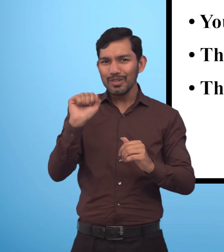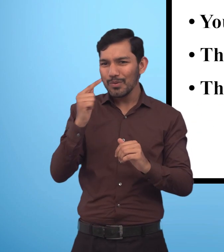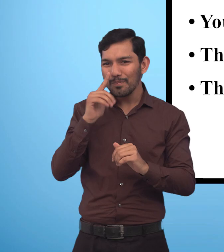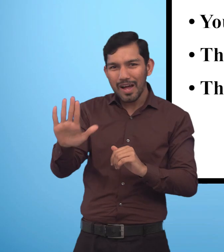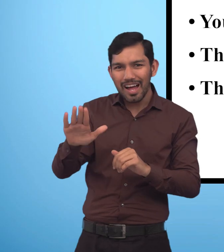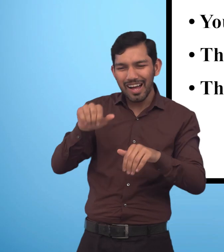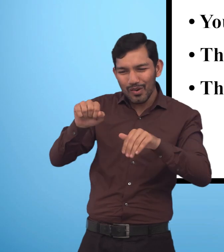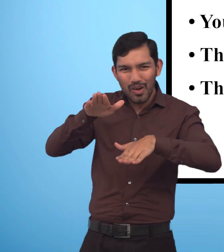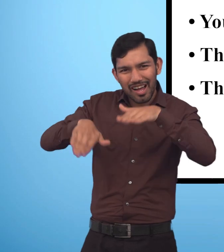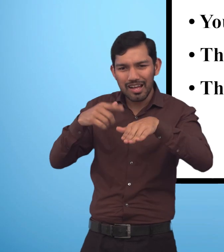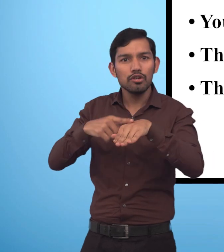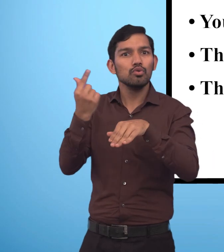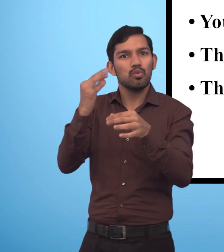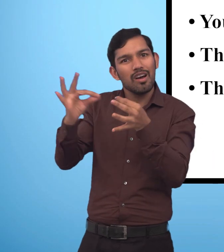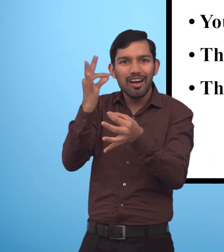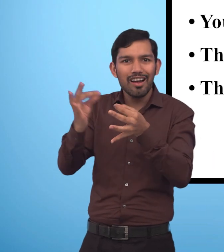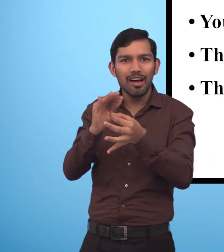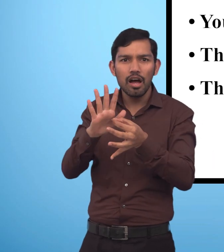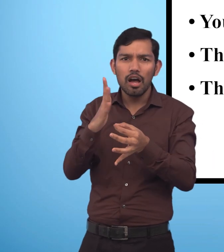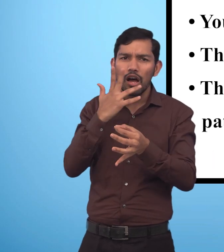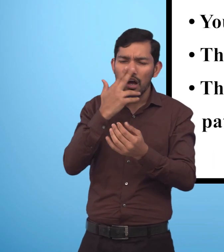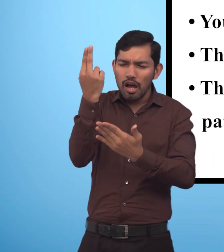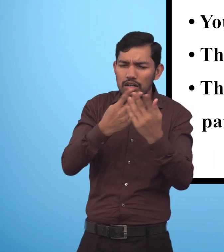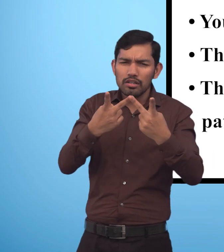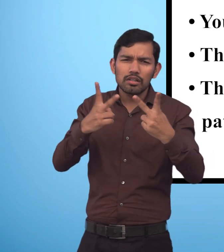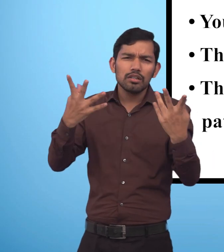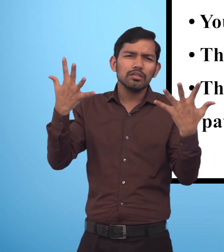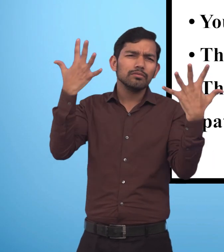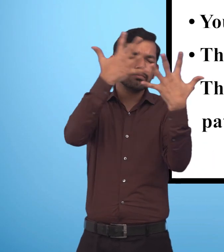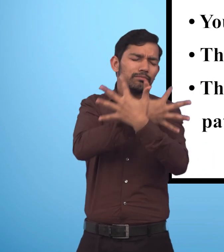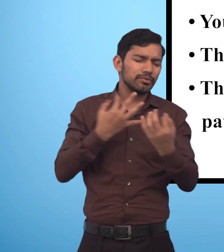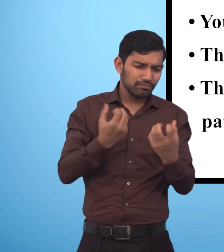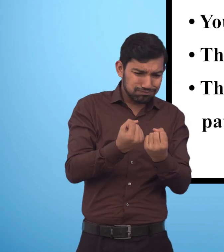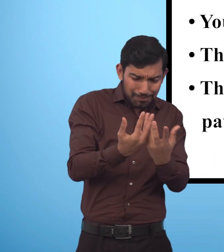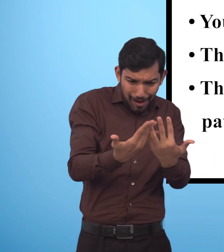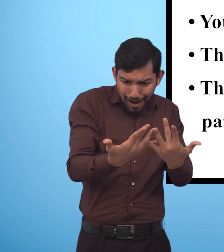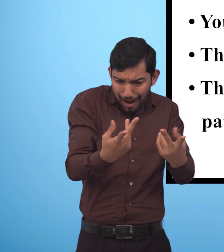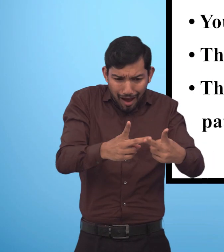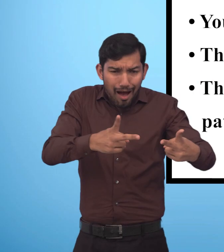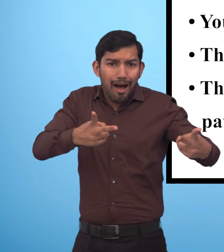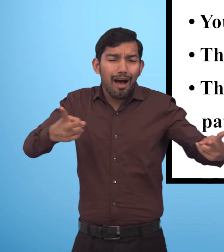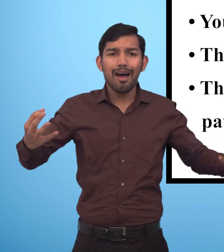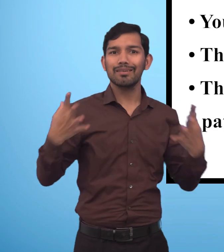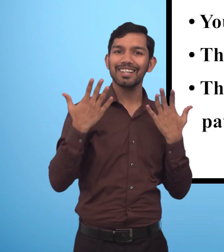They taught her to create many beautiful patterns using her feet.